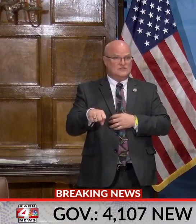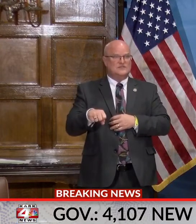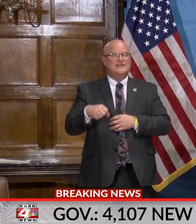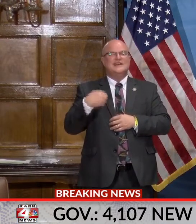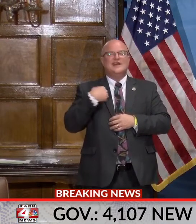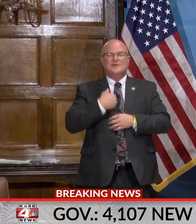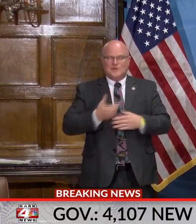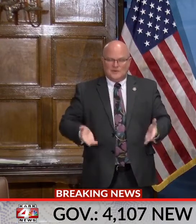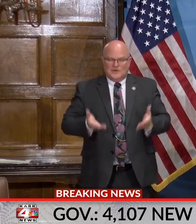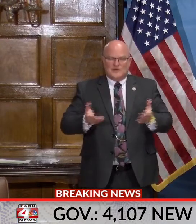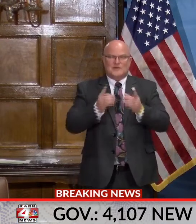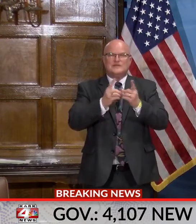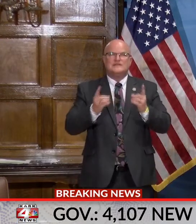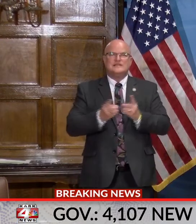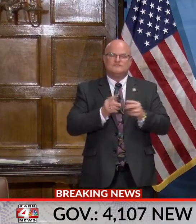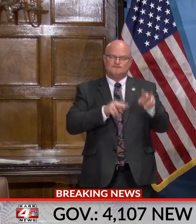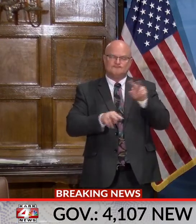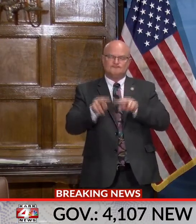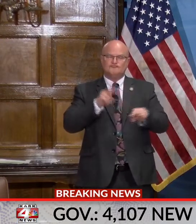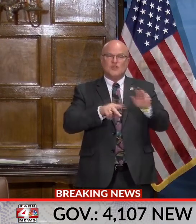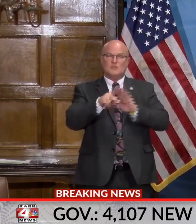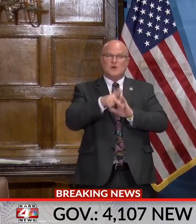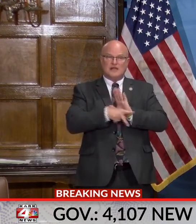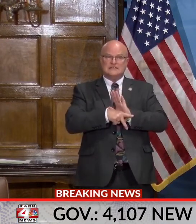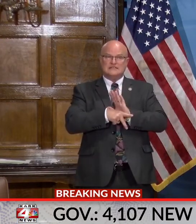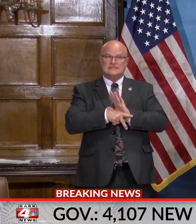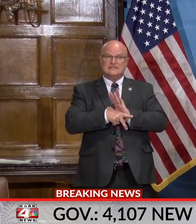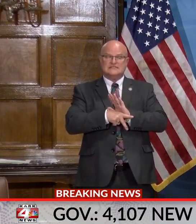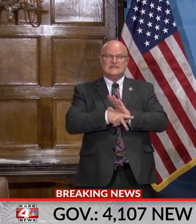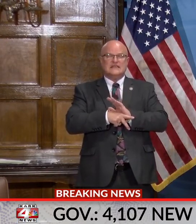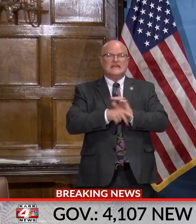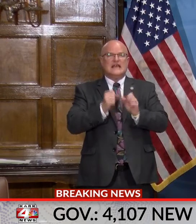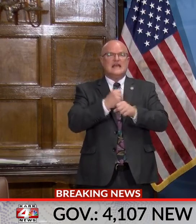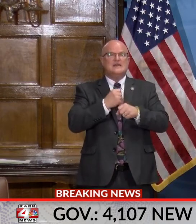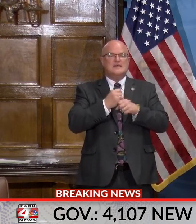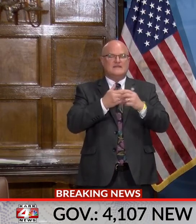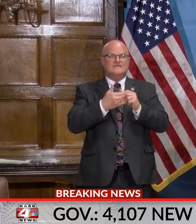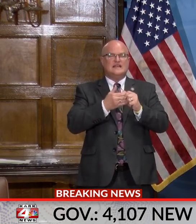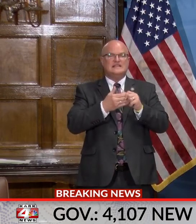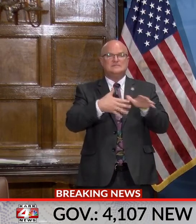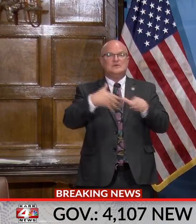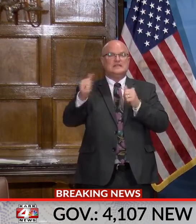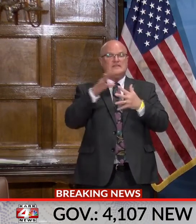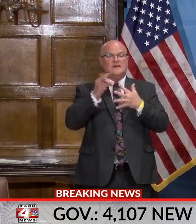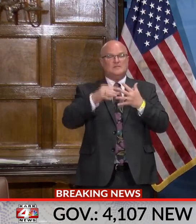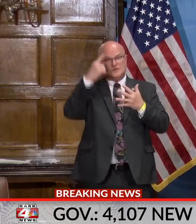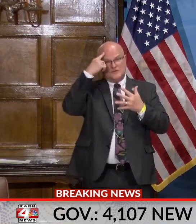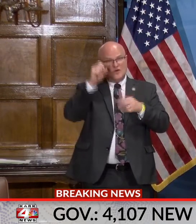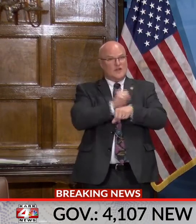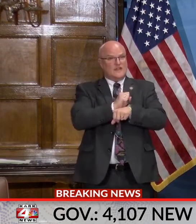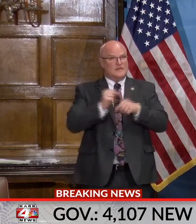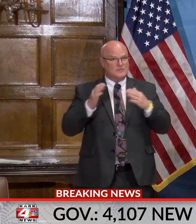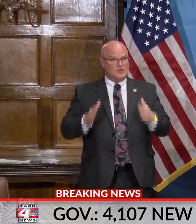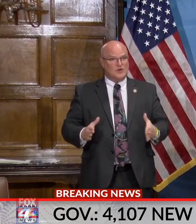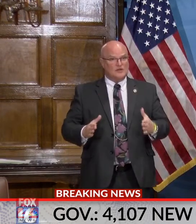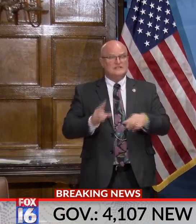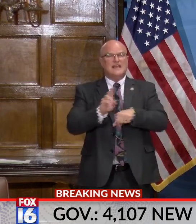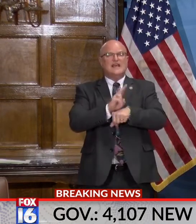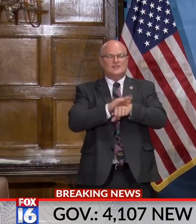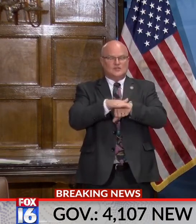would encourage districts to take a look at their policies and create flexible leave options for their employees, and they could use